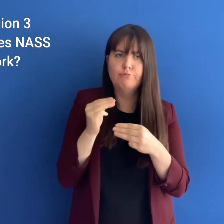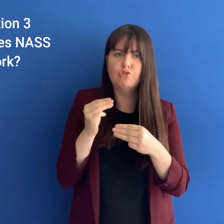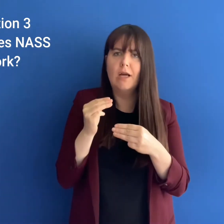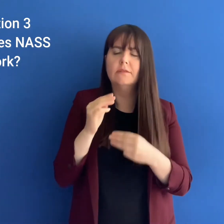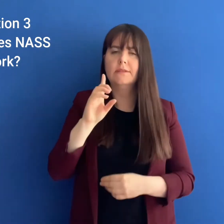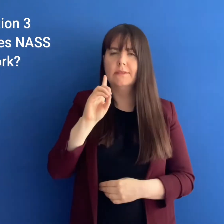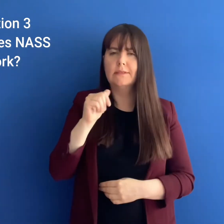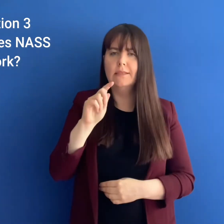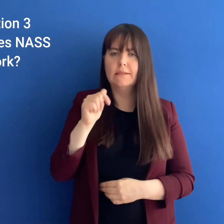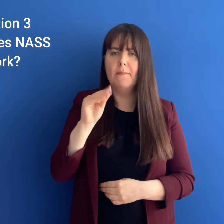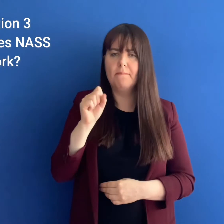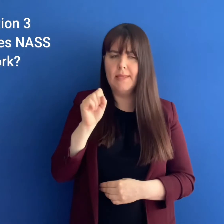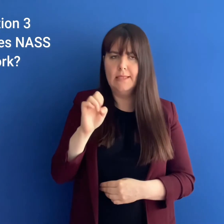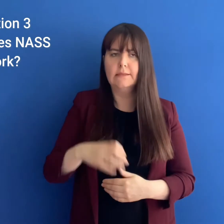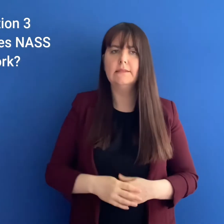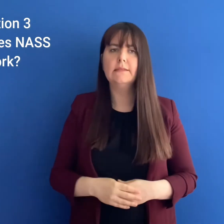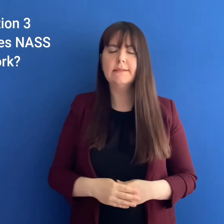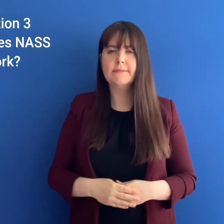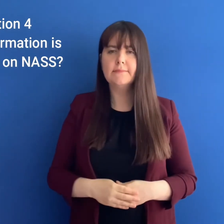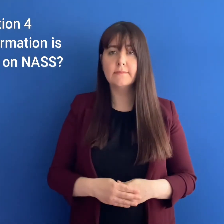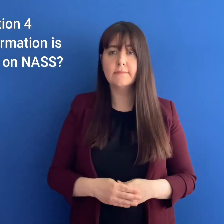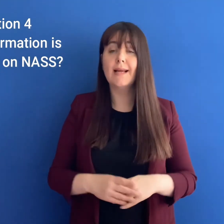stored on a secure database.